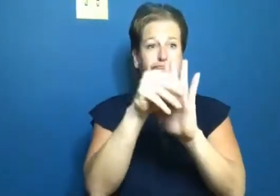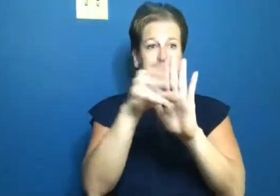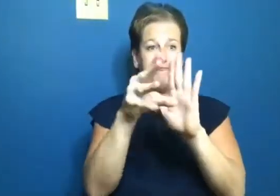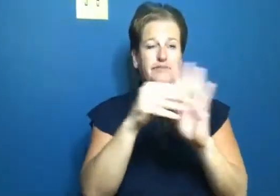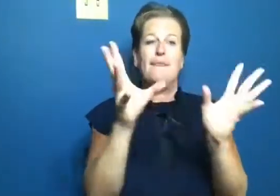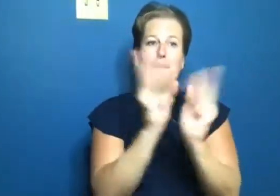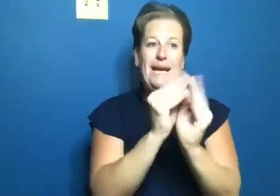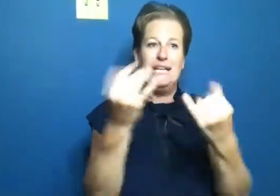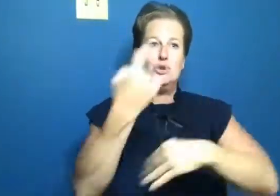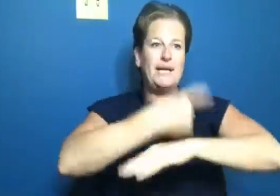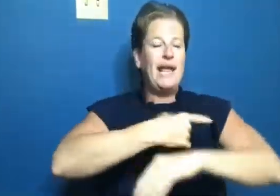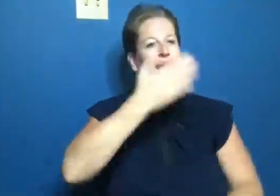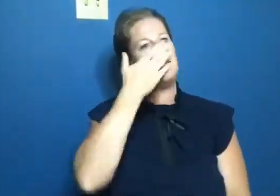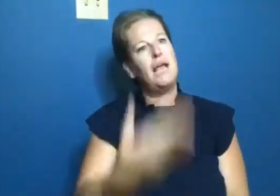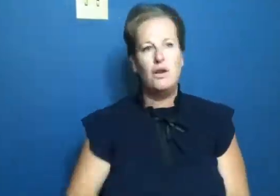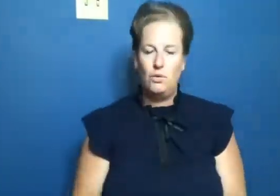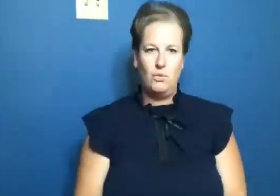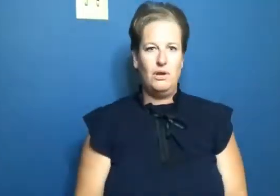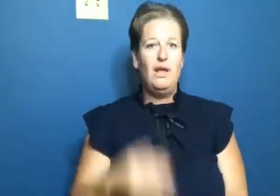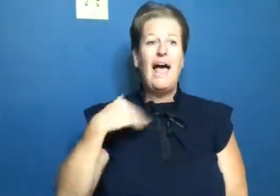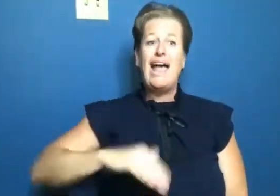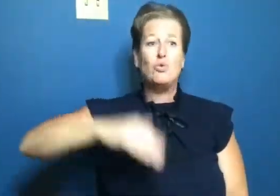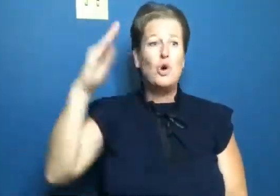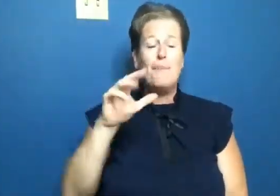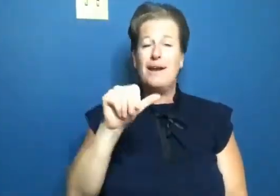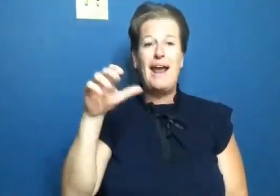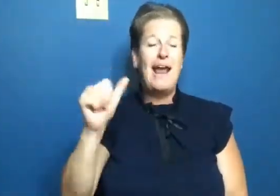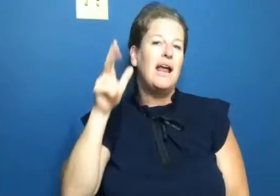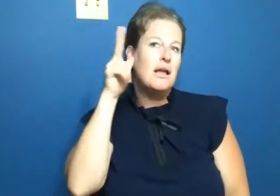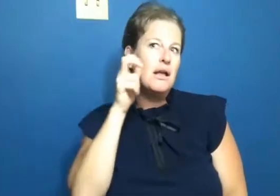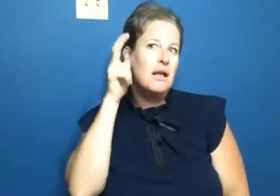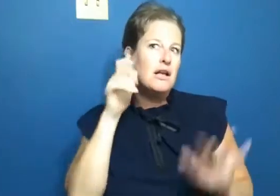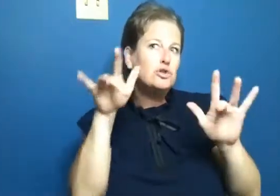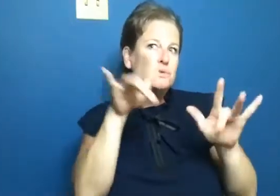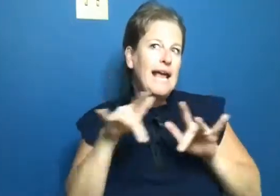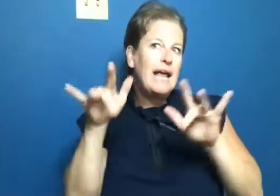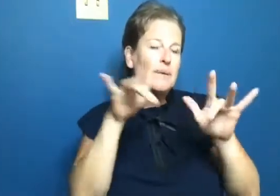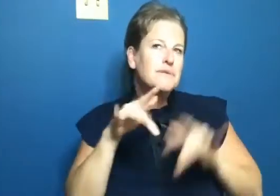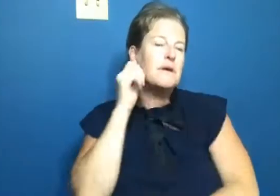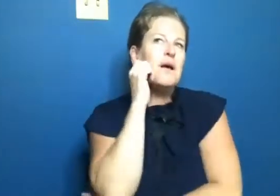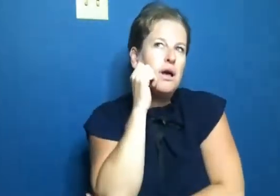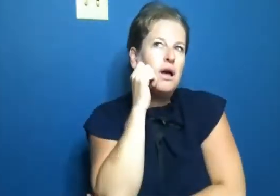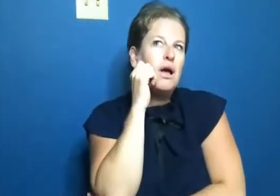in Alcoholics Anonymous listening to speaker tapes, and it just gave my recovery, I think, a bigger